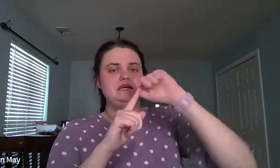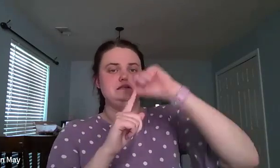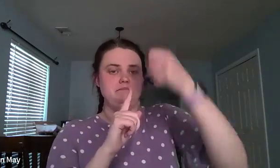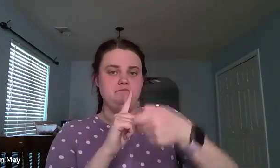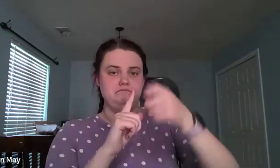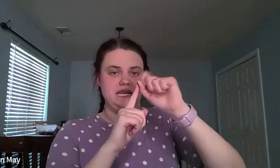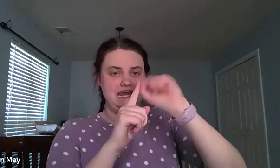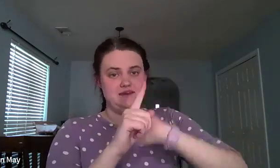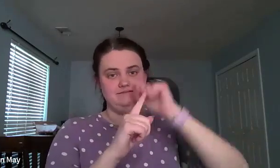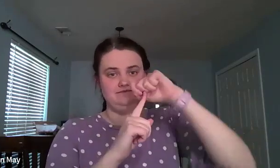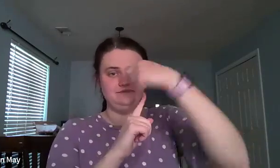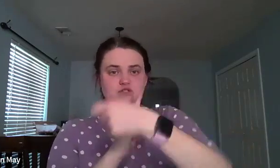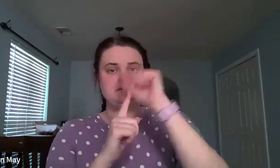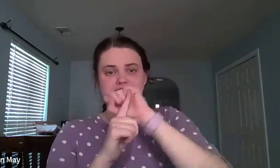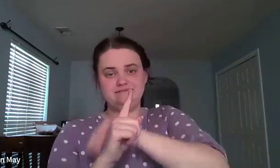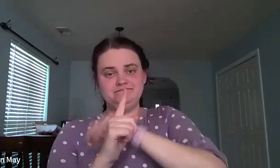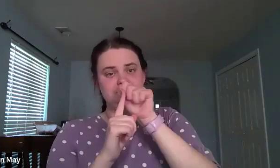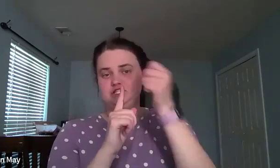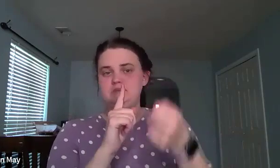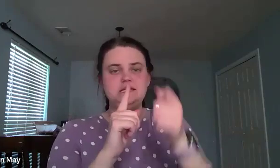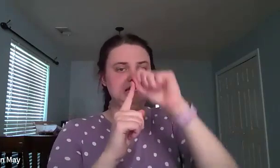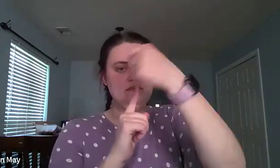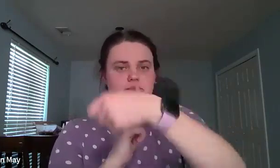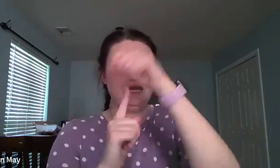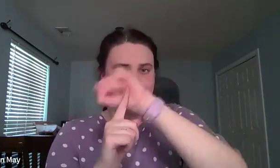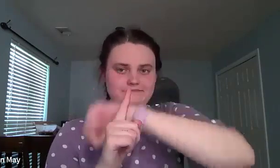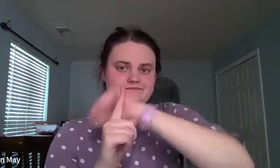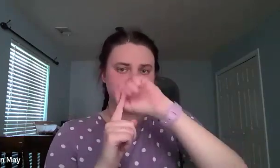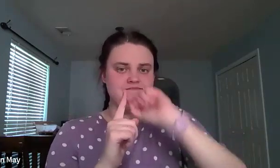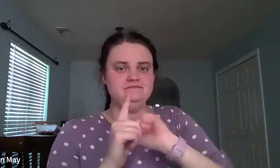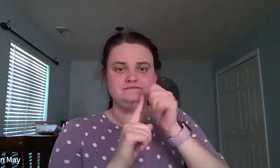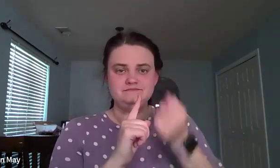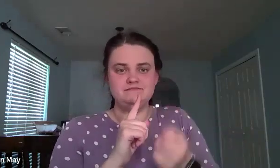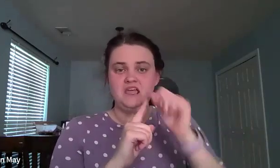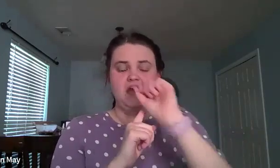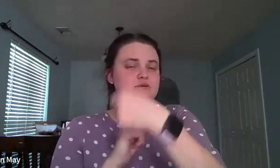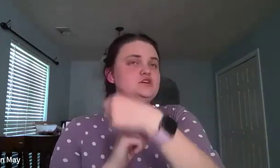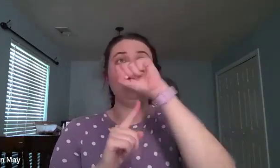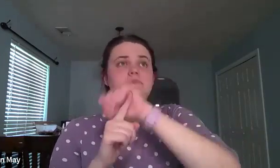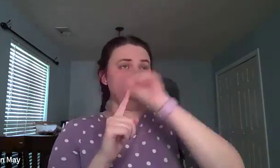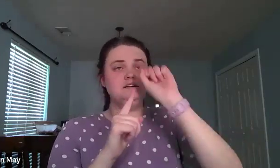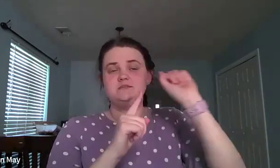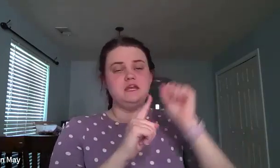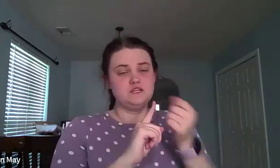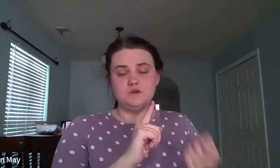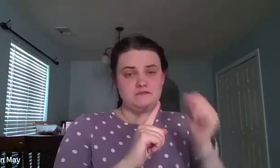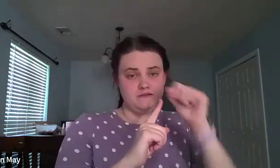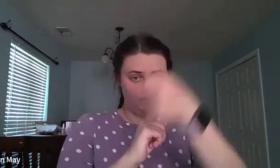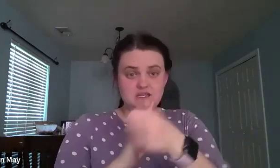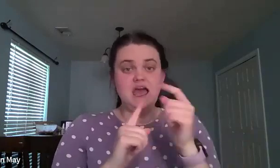is banana. Super easy. You're just peeling the banana. I was so happy because banana is one of my favorite fruits. And I